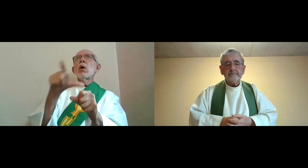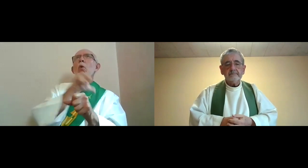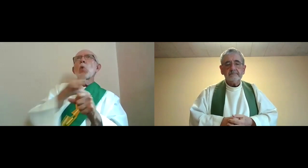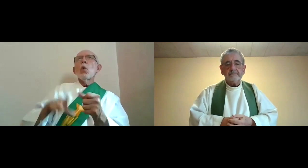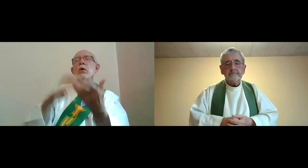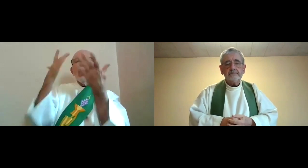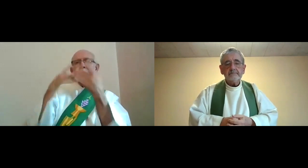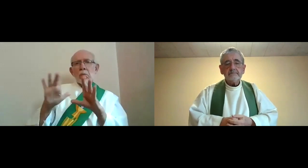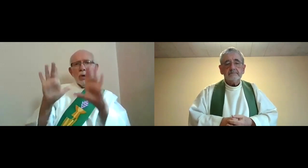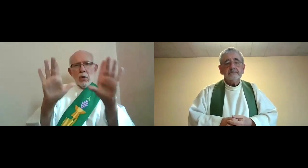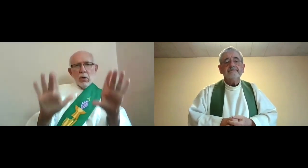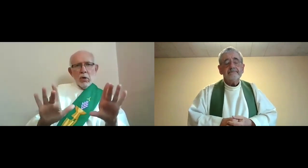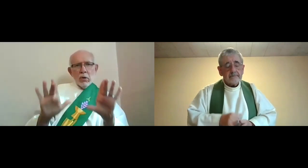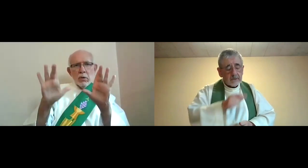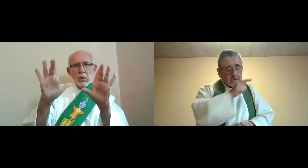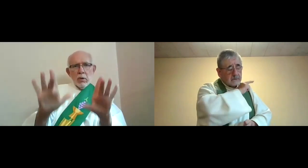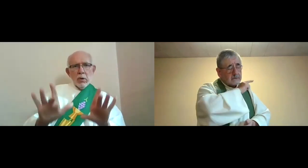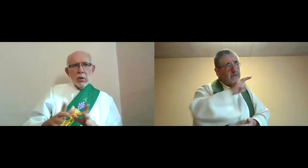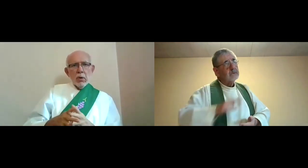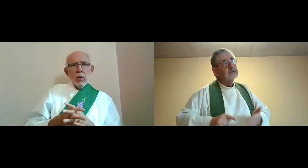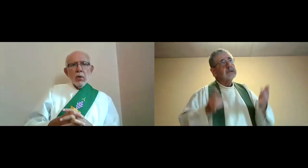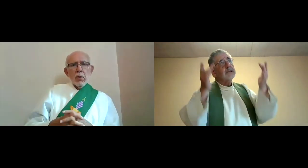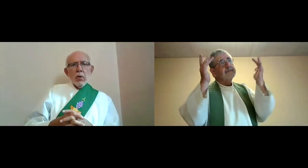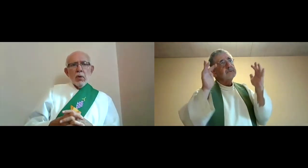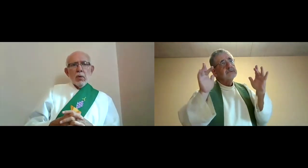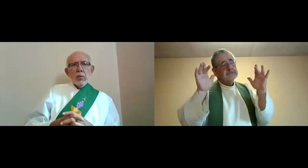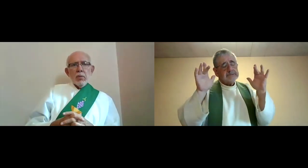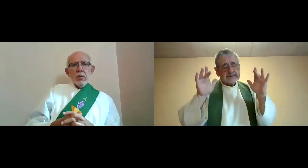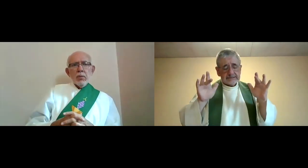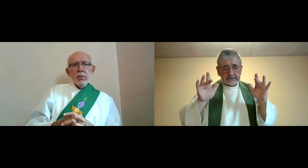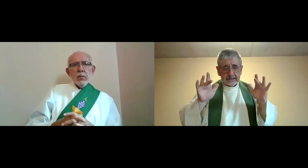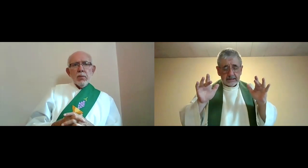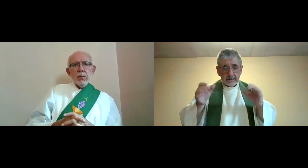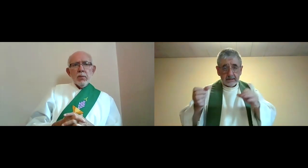continuously. Lord, have mercy. Lord, have mercy.